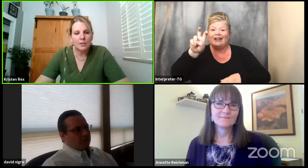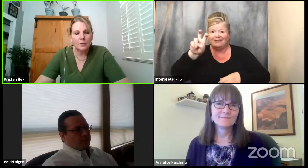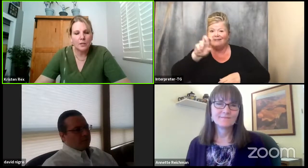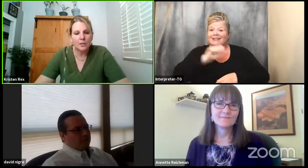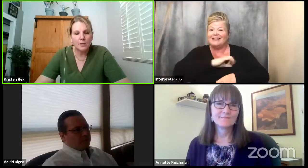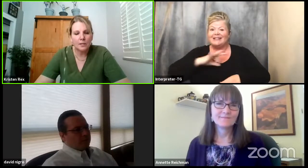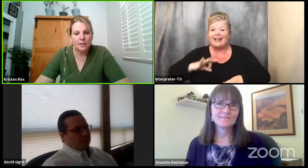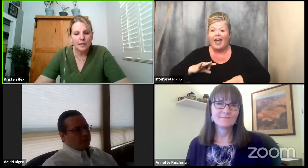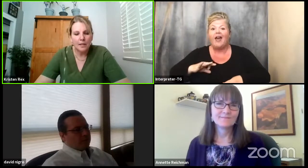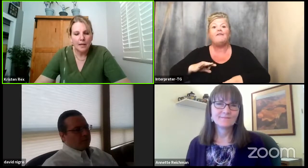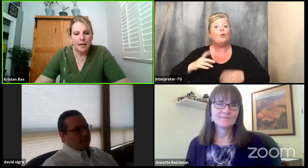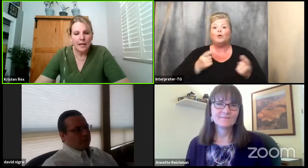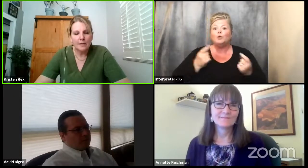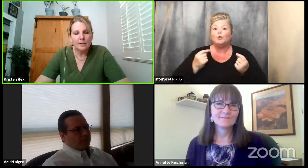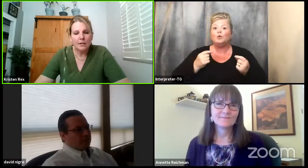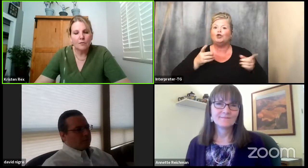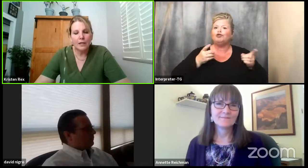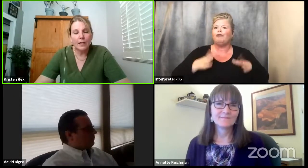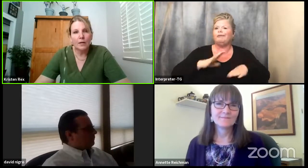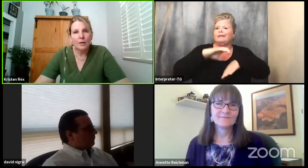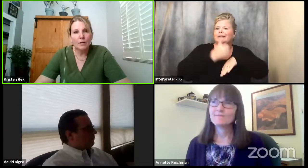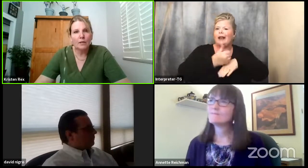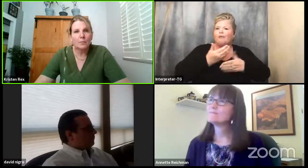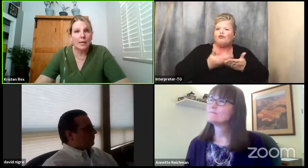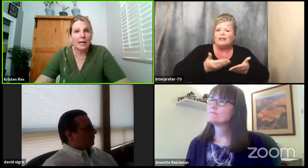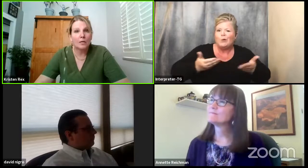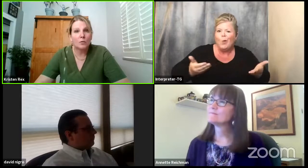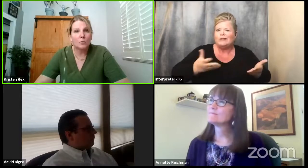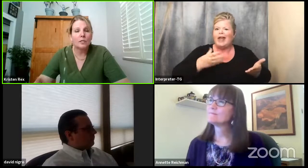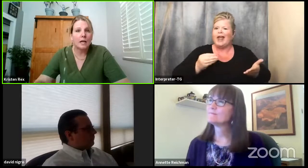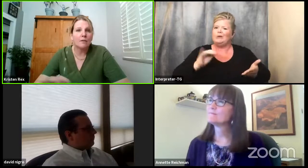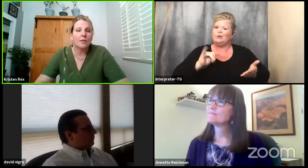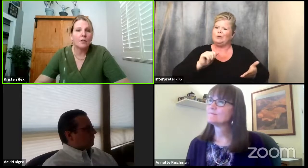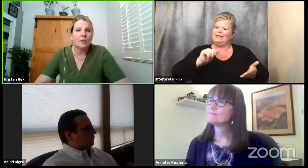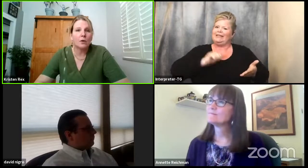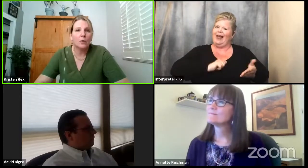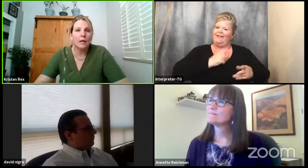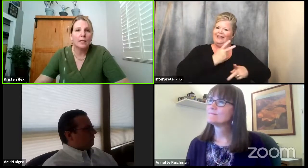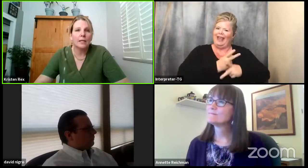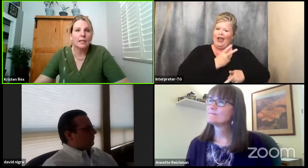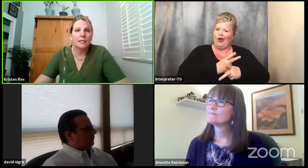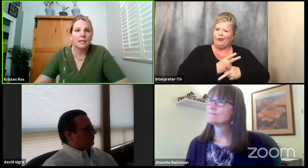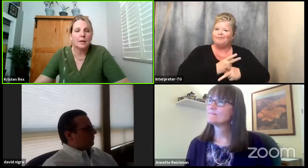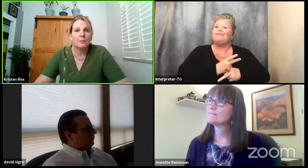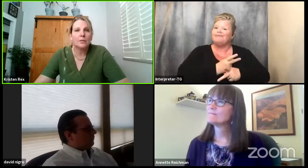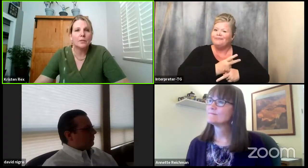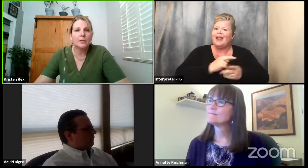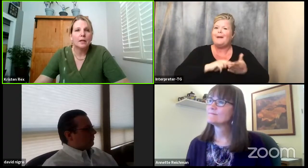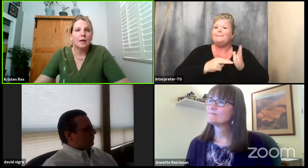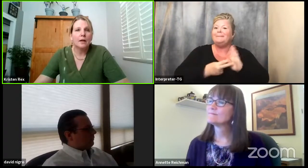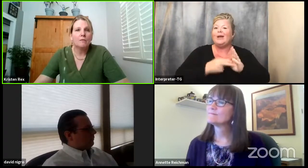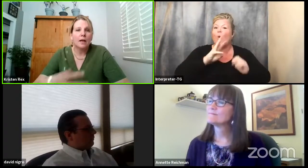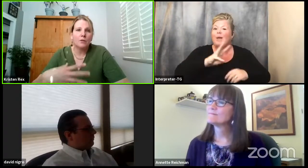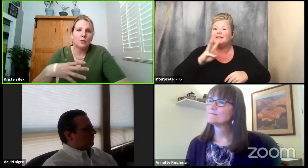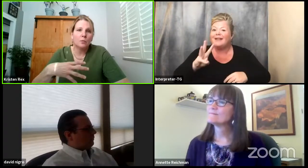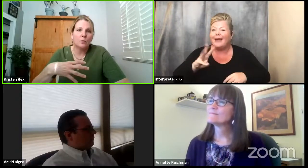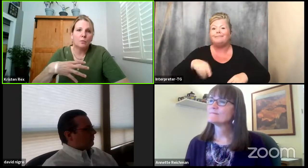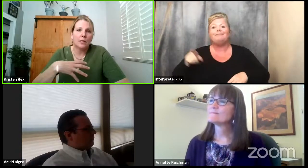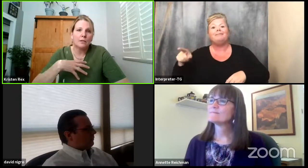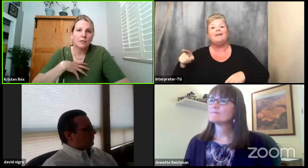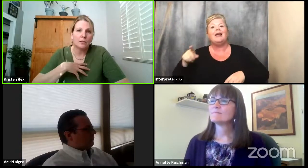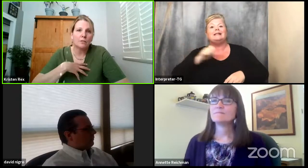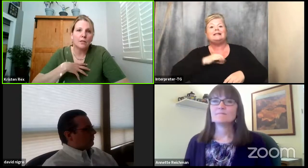up resources and self-care. It's a page where staff can go and get examples of how